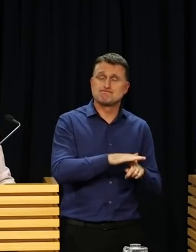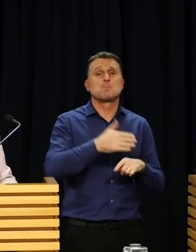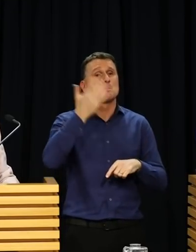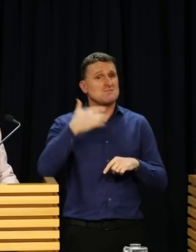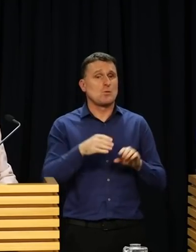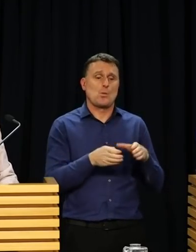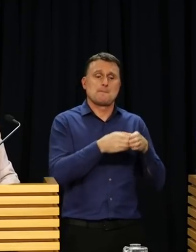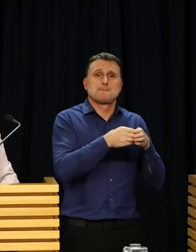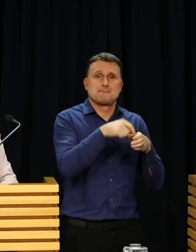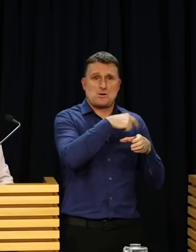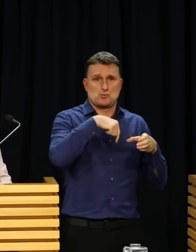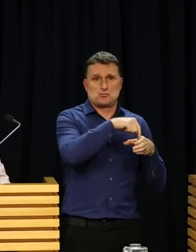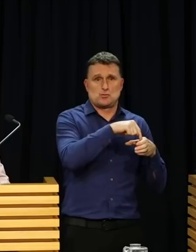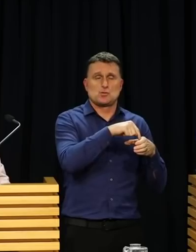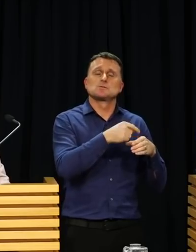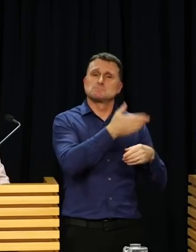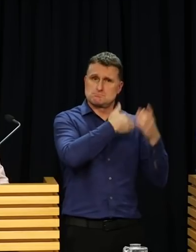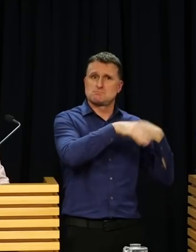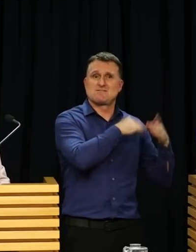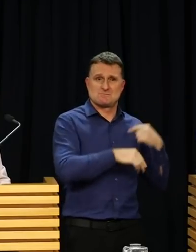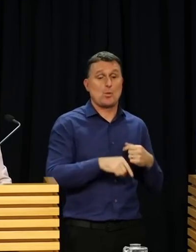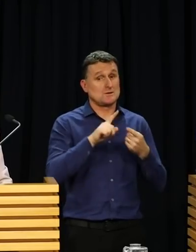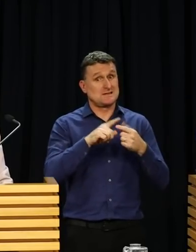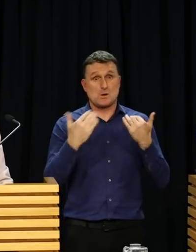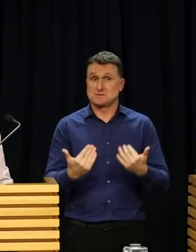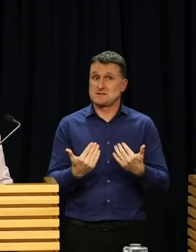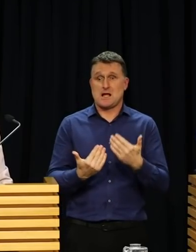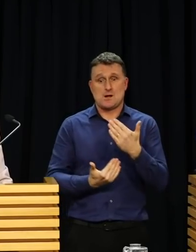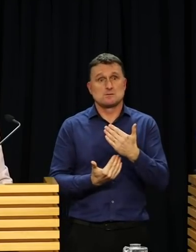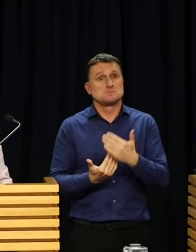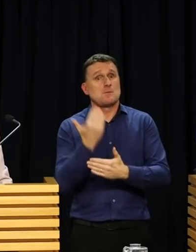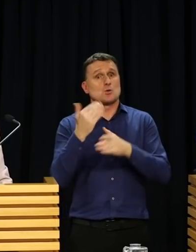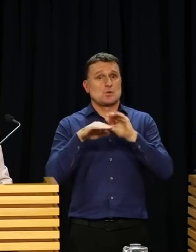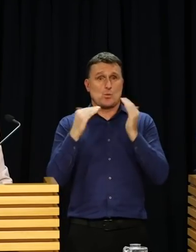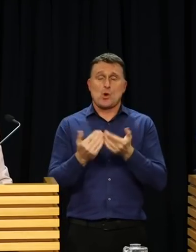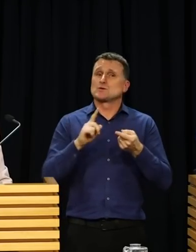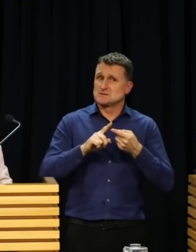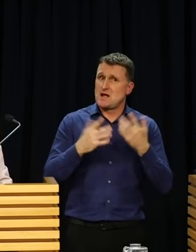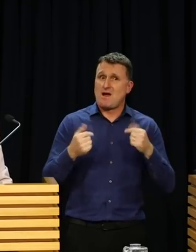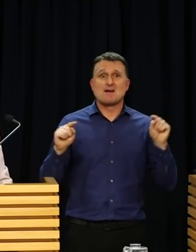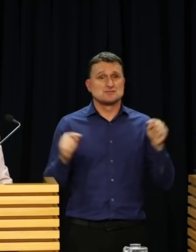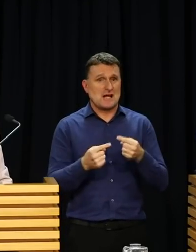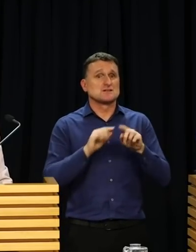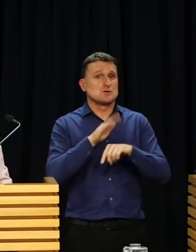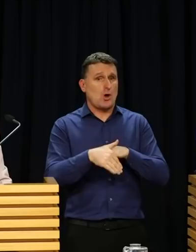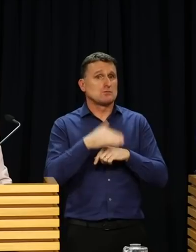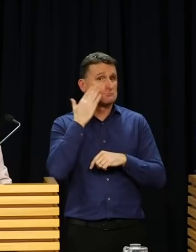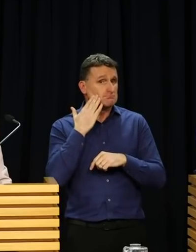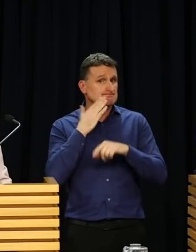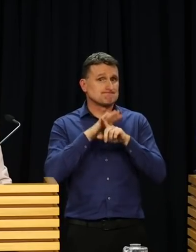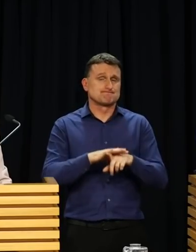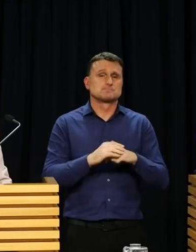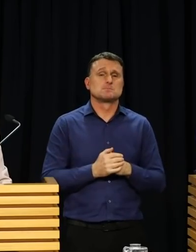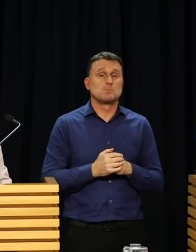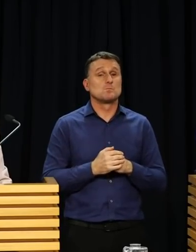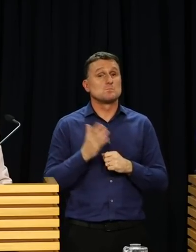groups in the past and which we're still challenged with in today's society. The government apology is an opportunity